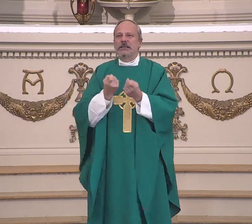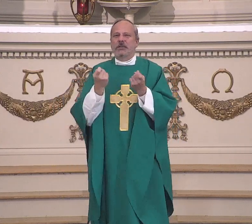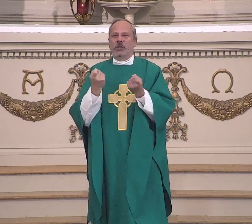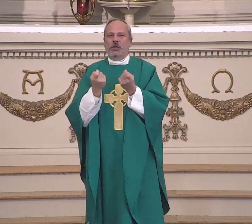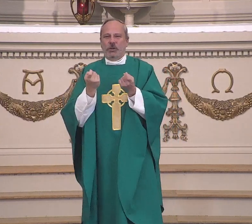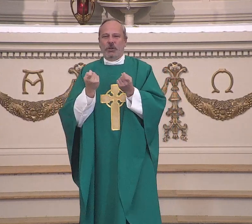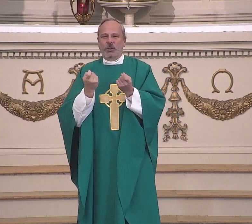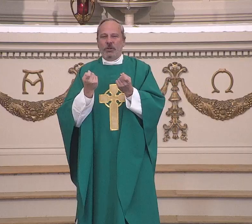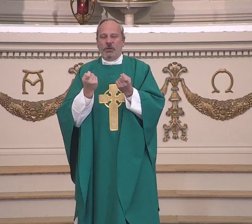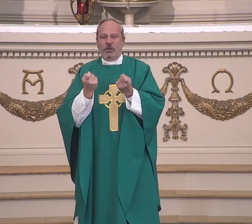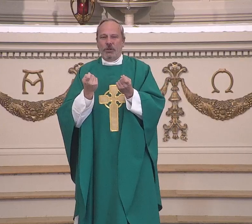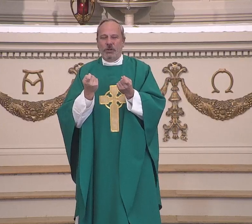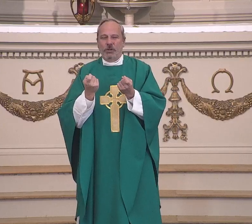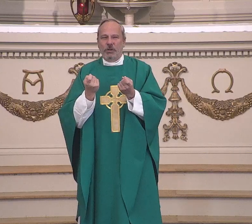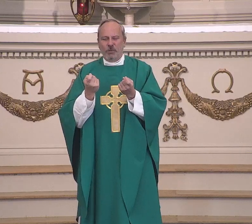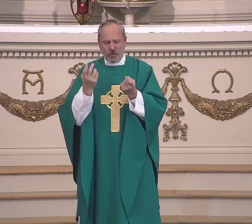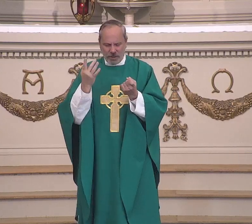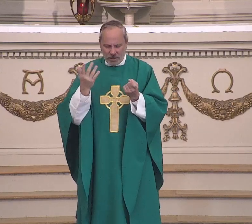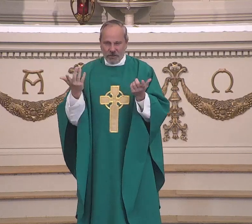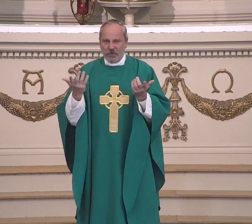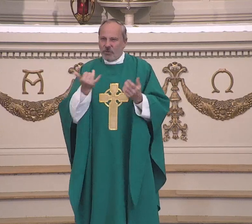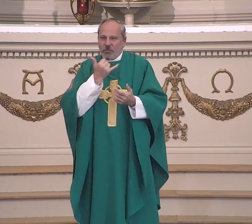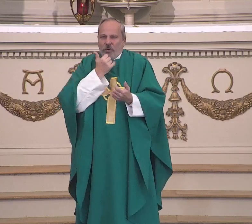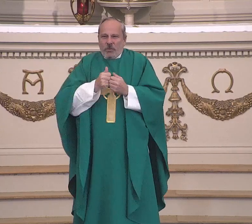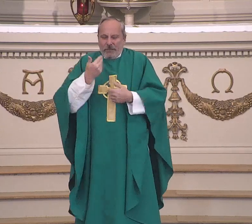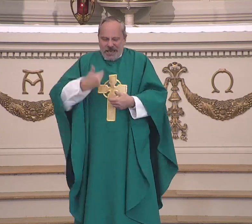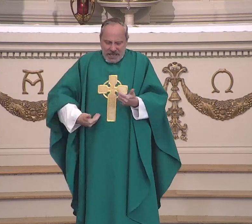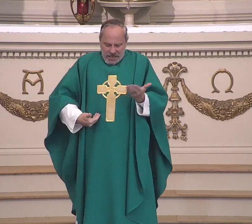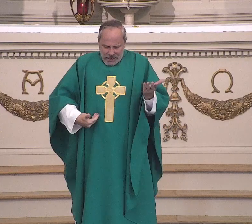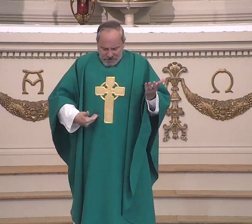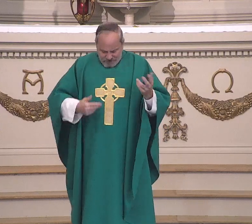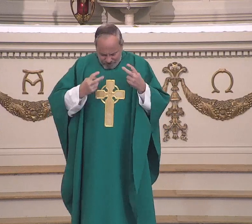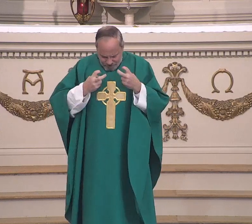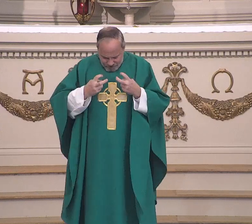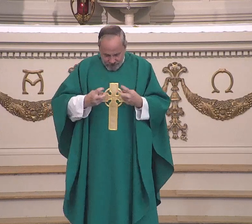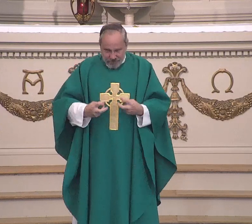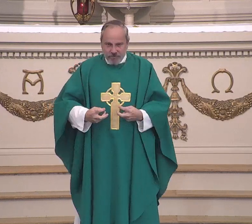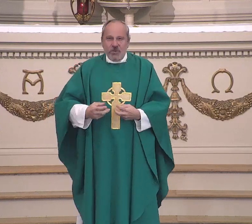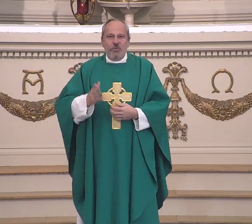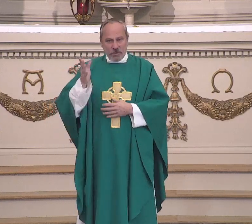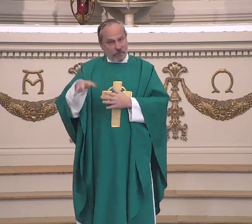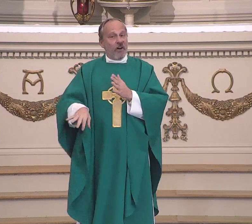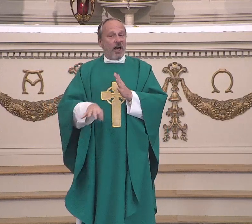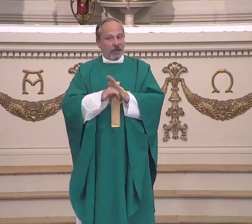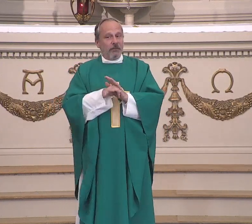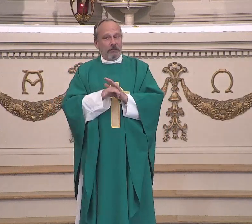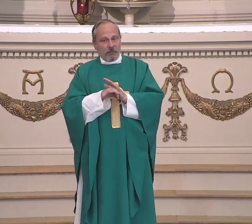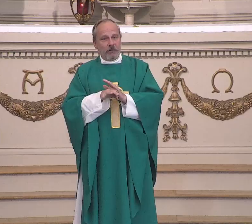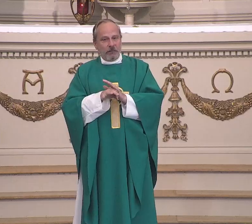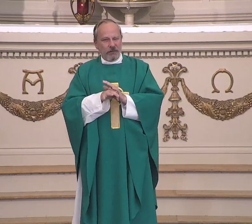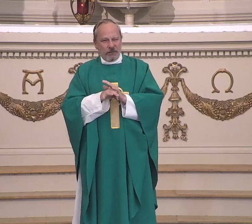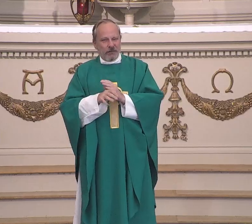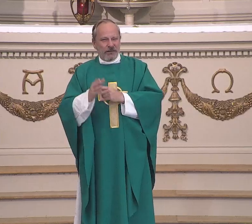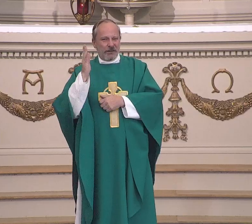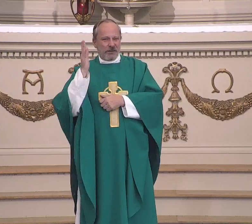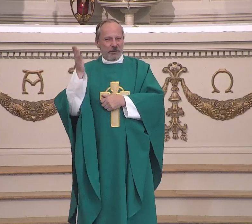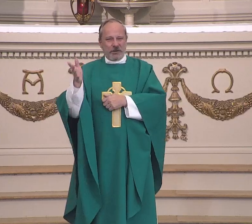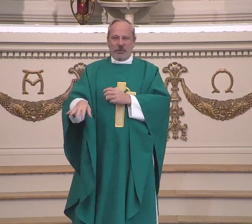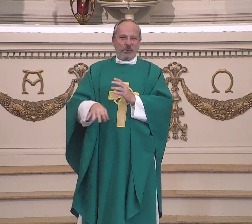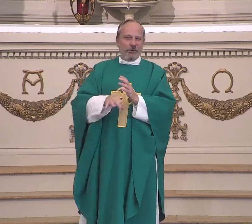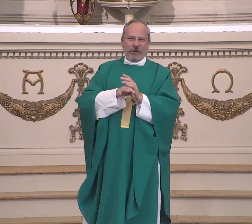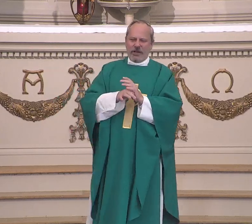And so we should do that work of searching for our sins, trying to find out the things that are wrong